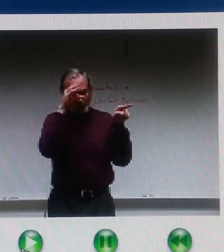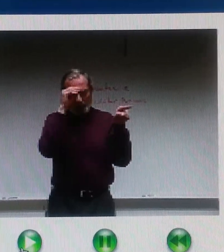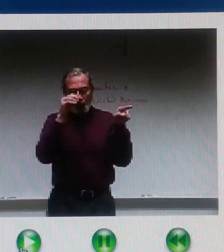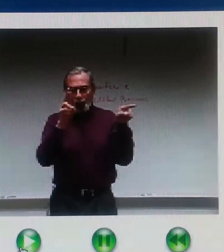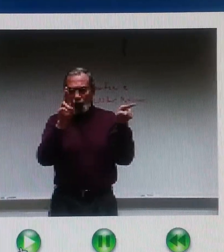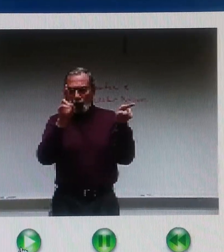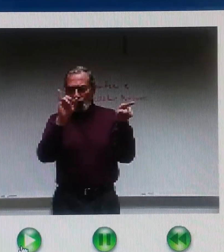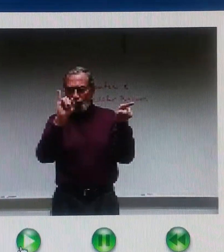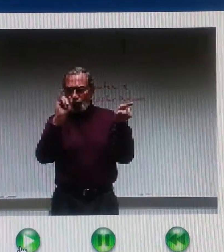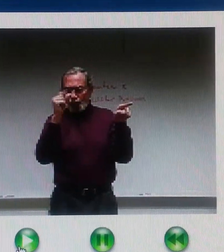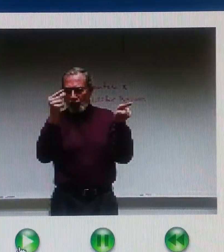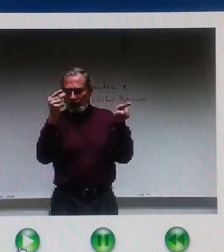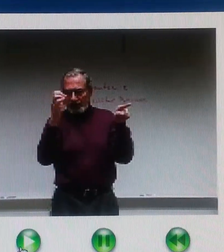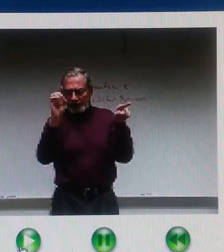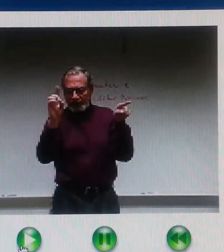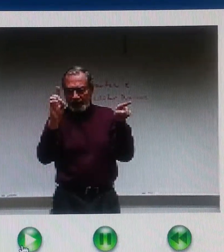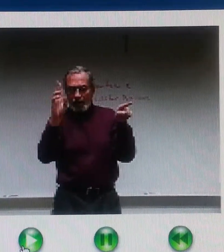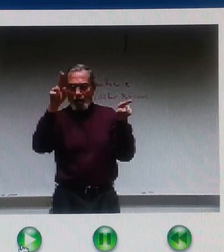So what did this guy do?